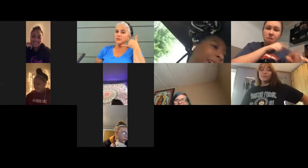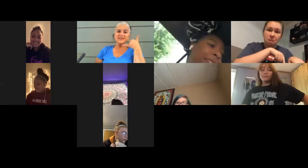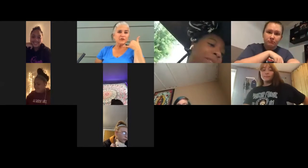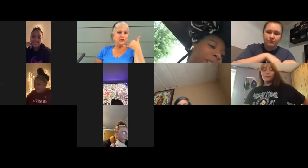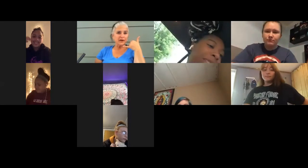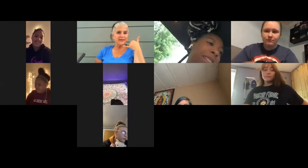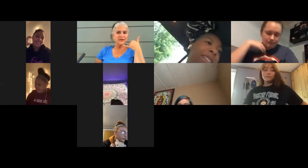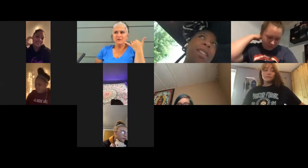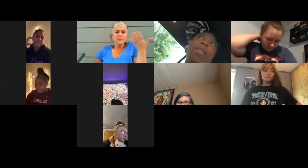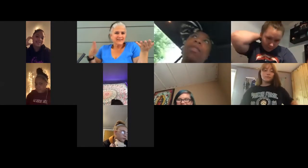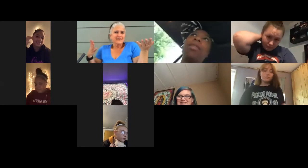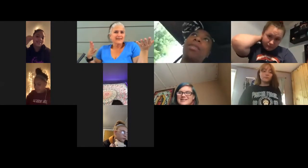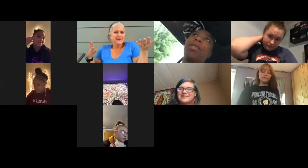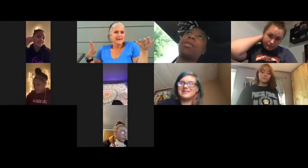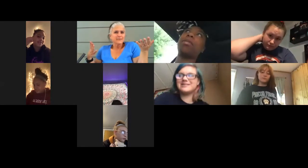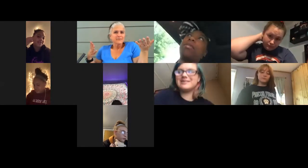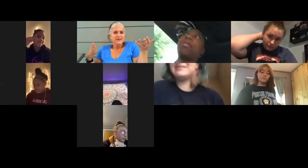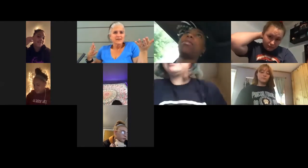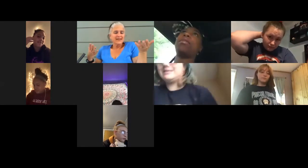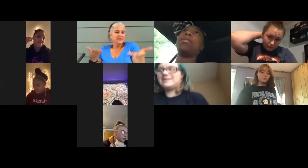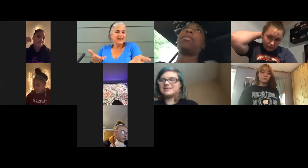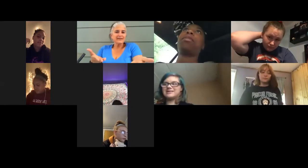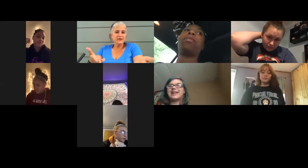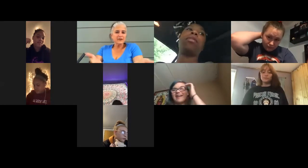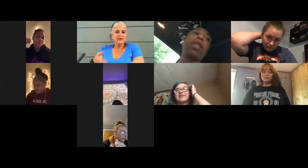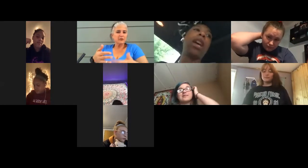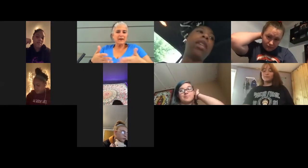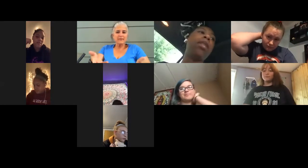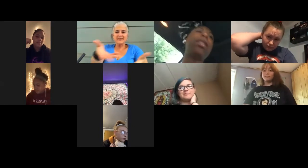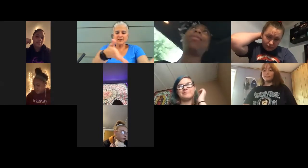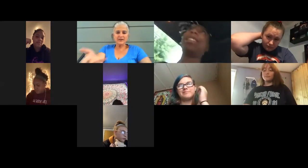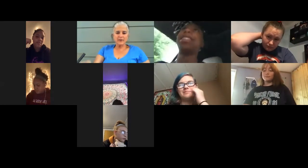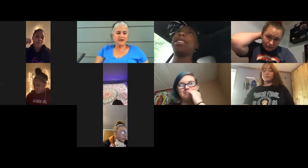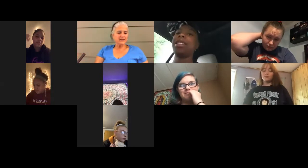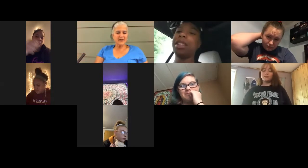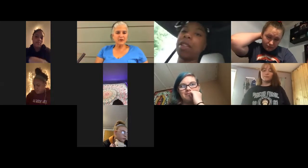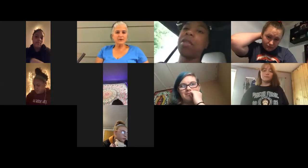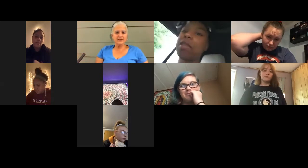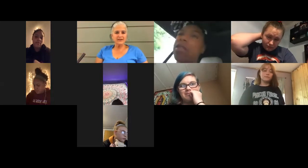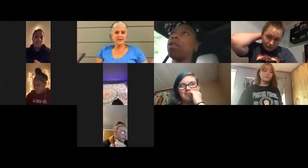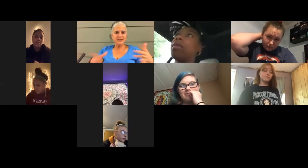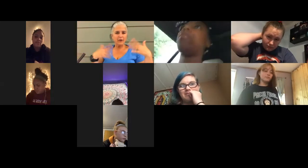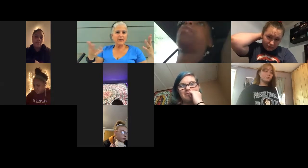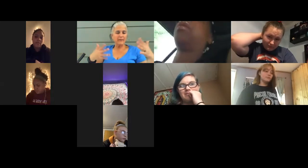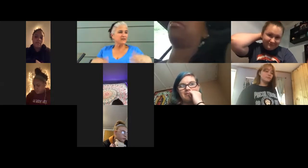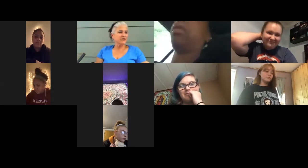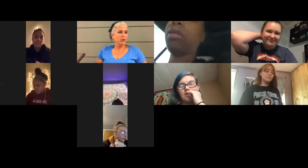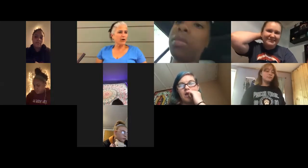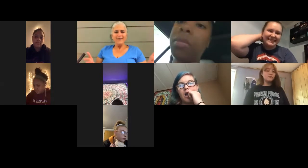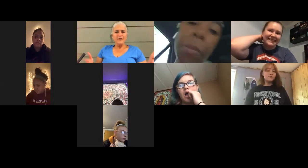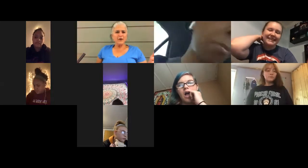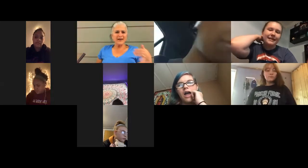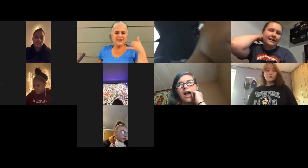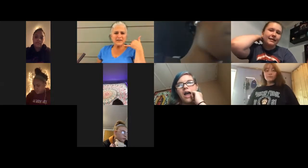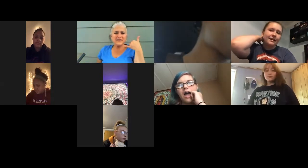like, we still do it, even though nobody has a landline. Anybody got a little, these little babies I see running around, these nephews and nieces that y'all are babysitting